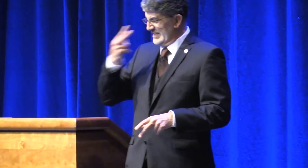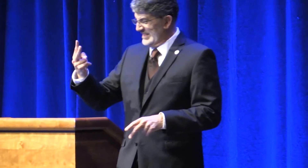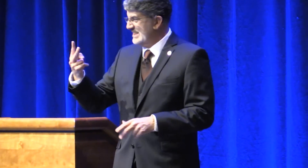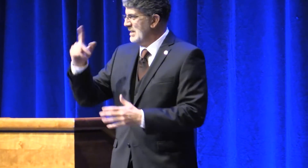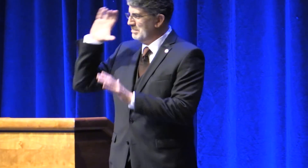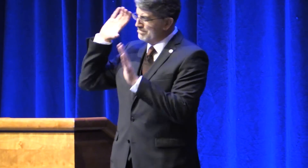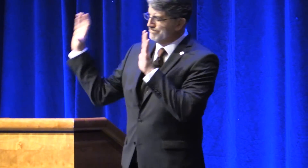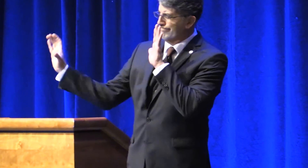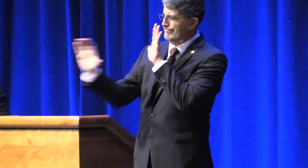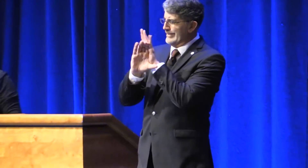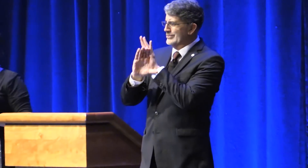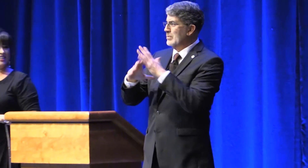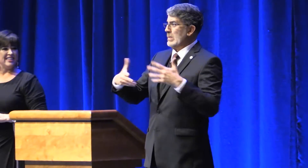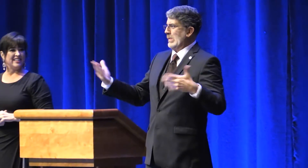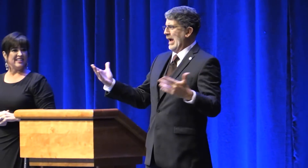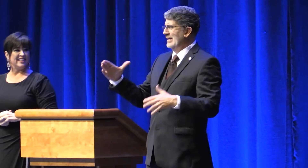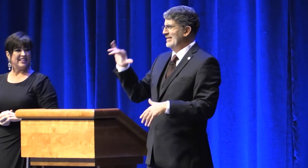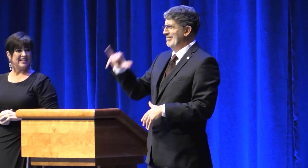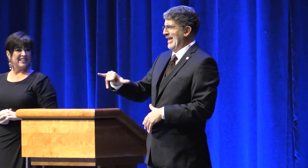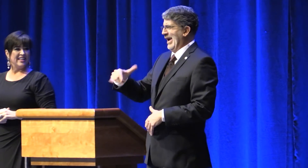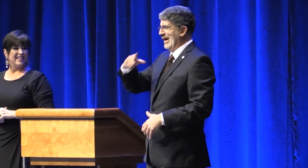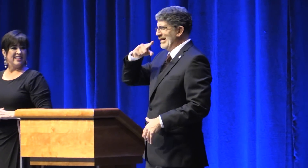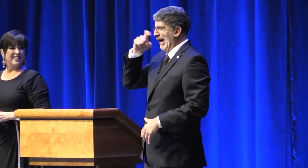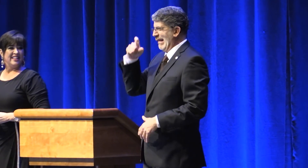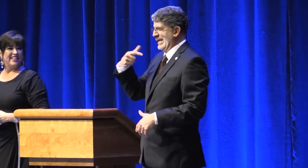Now let's take an opportunity to see a picture